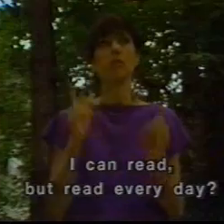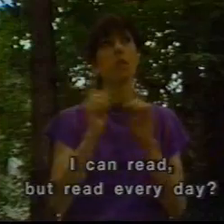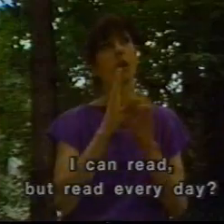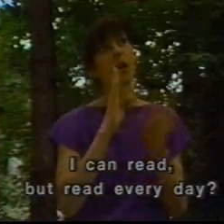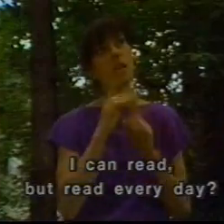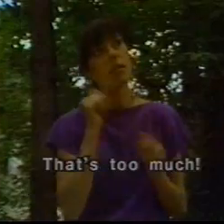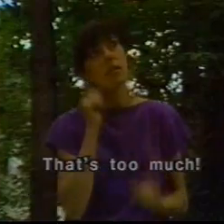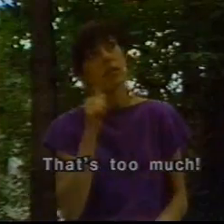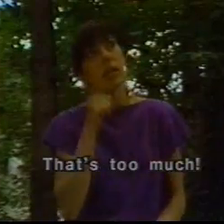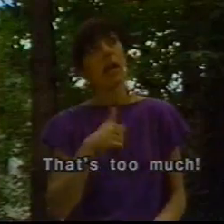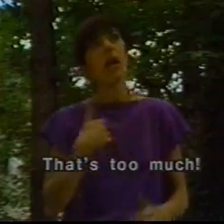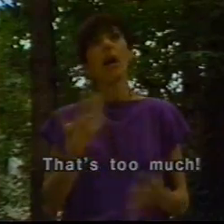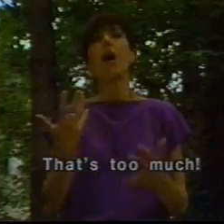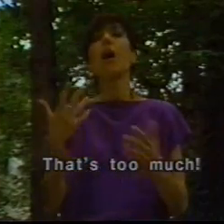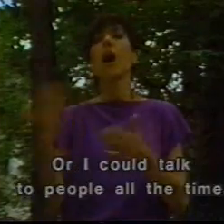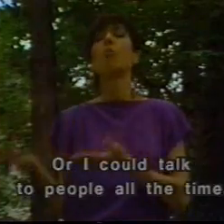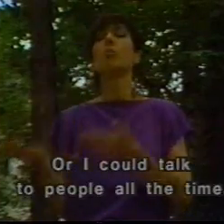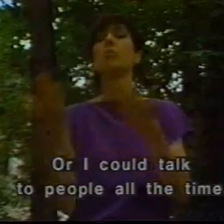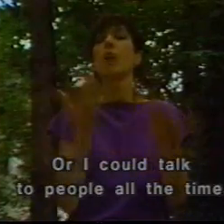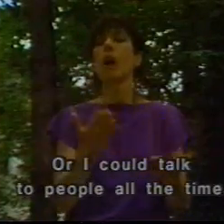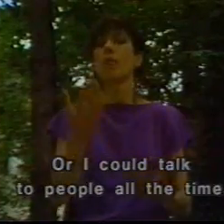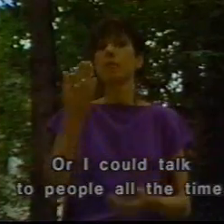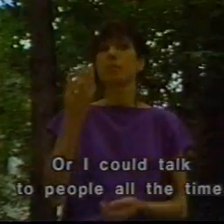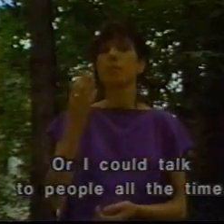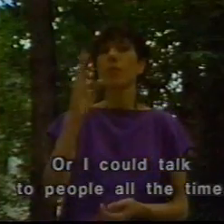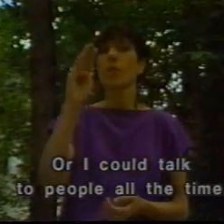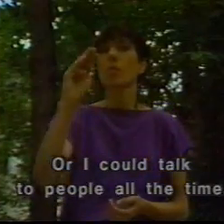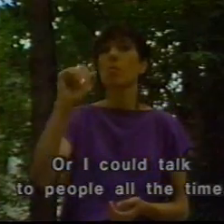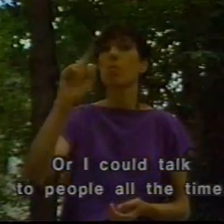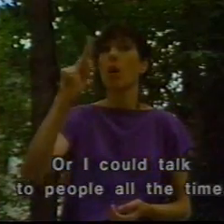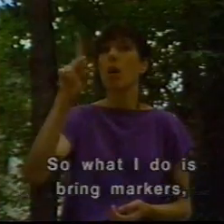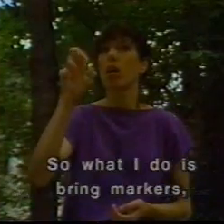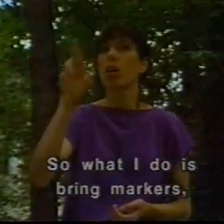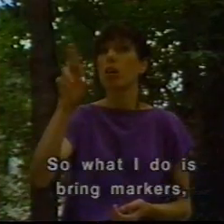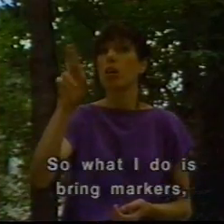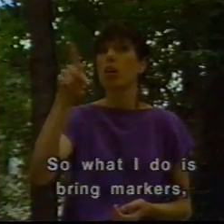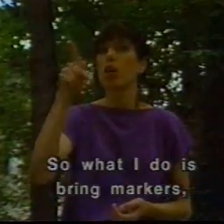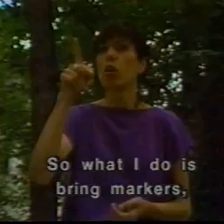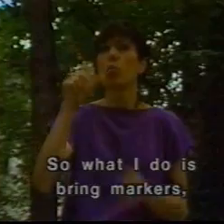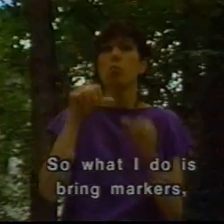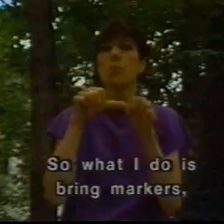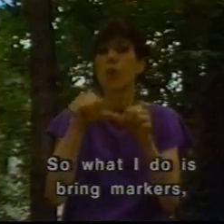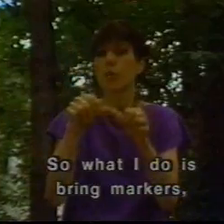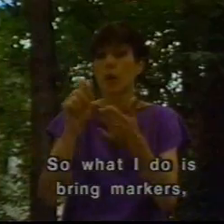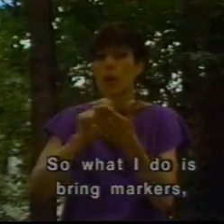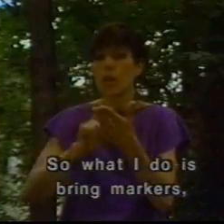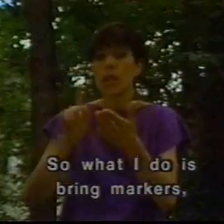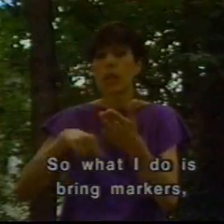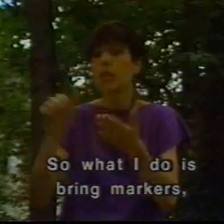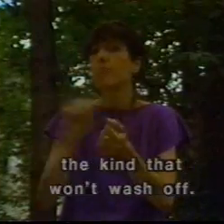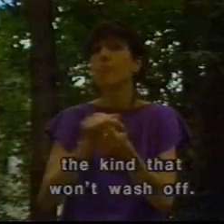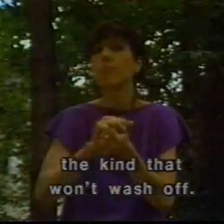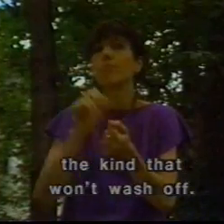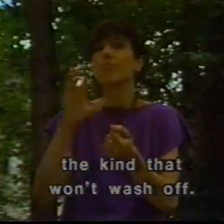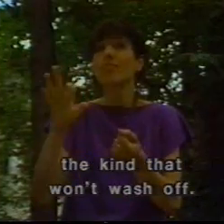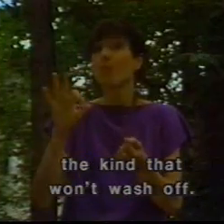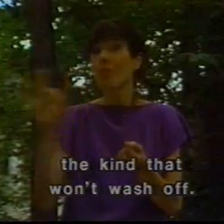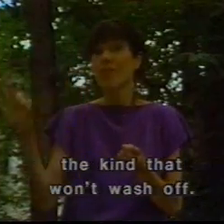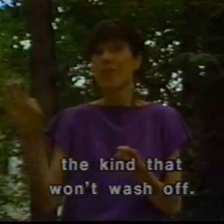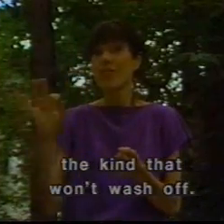day, that's too much. Or I could talk to people all the time. So what I do is I bring markers, permanent markers, the kind that